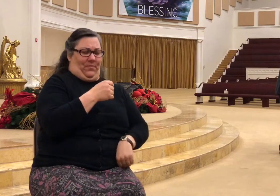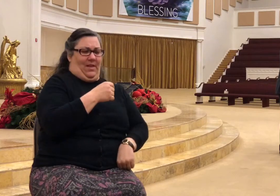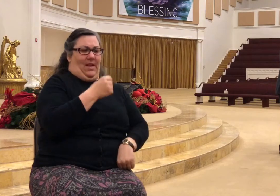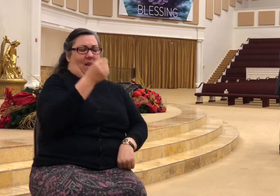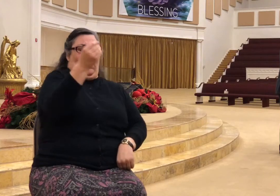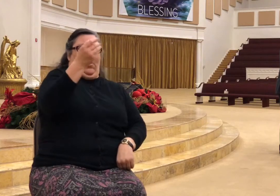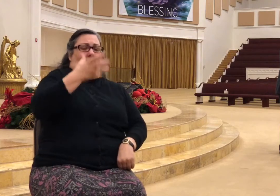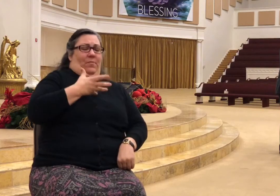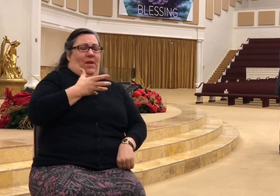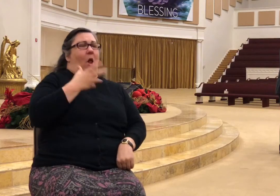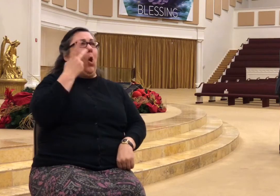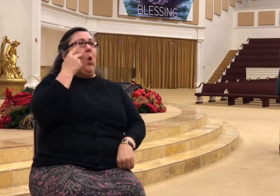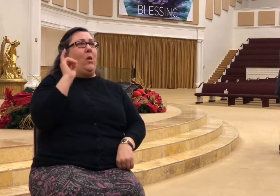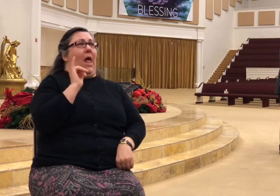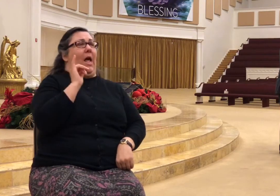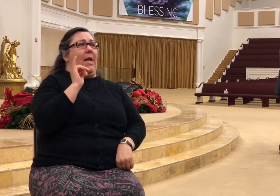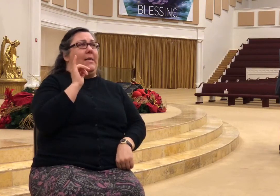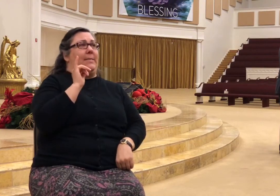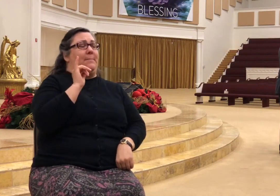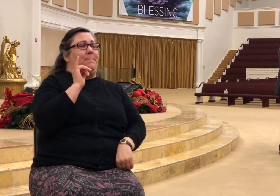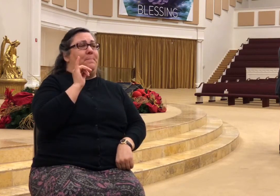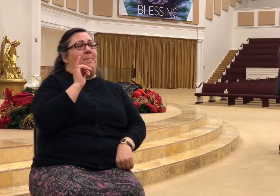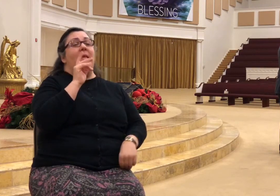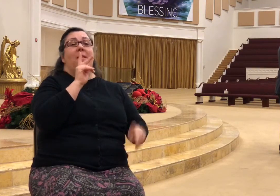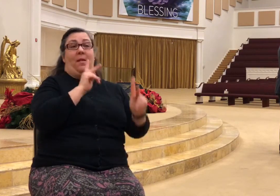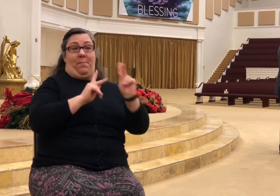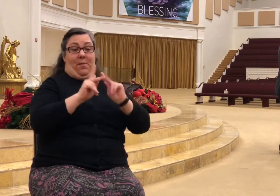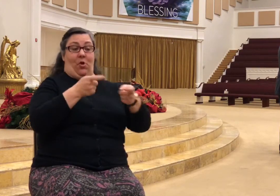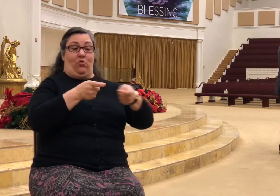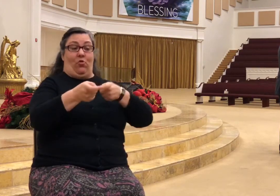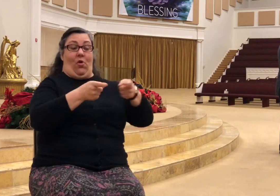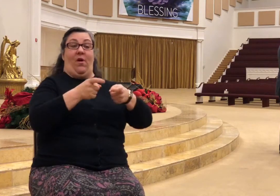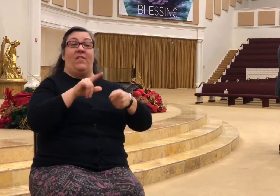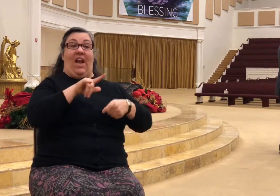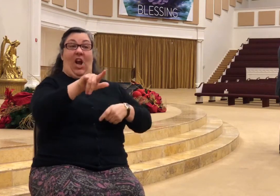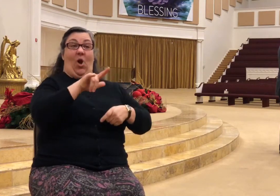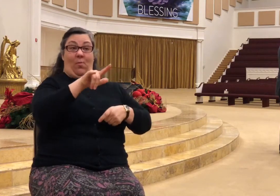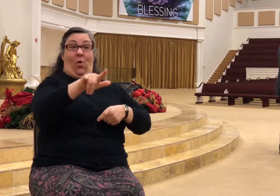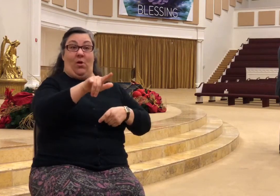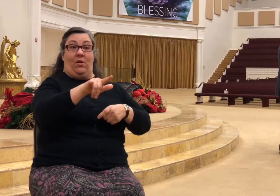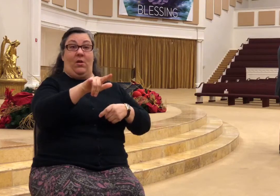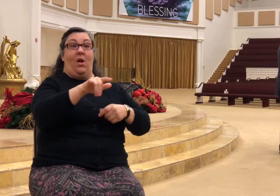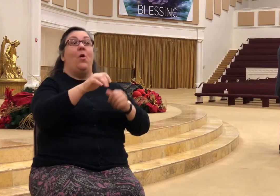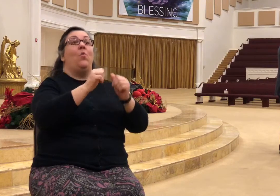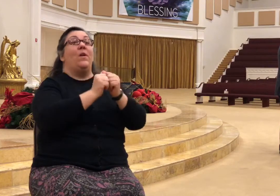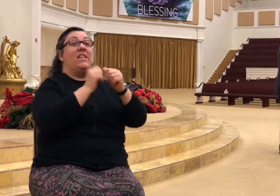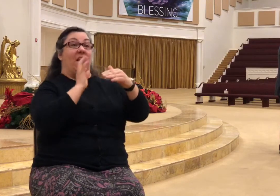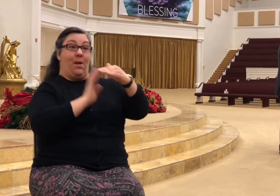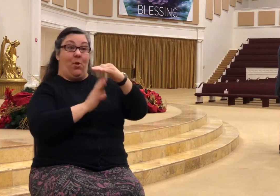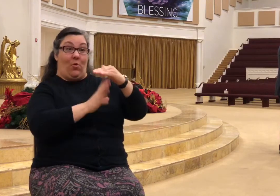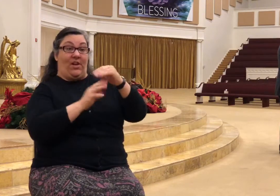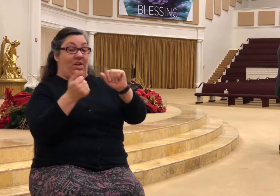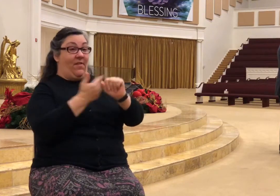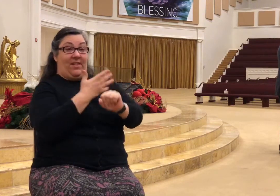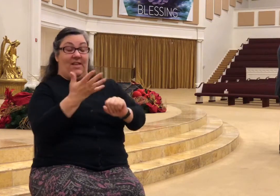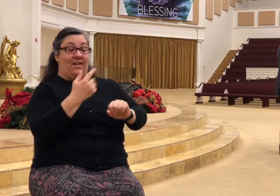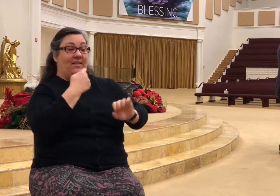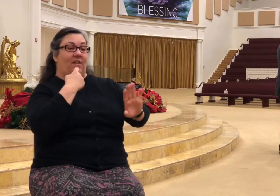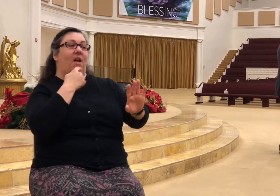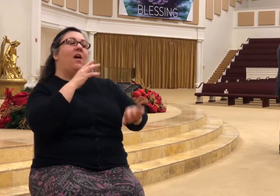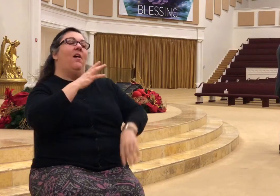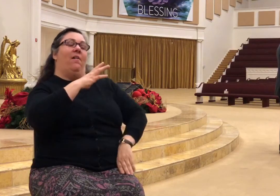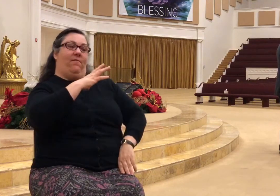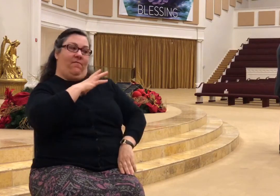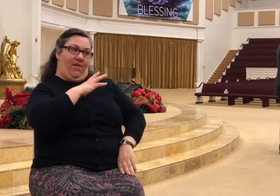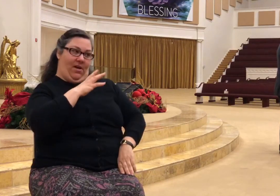looks like the people in charge of the airport, finally, with immigration, they came through and they said, we're going to let you